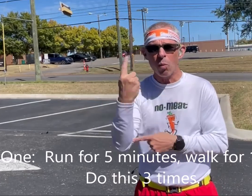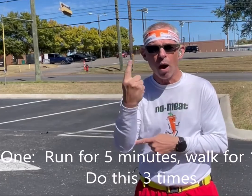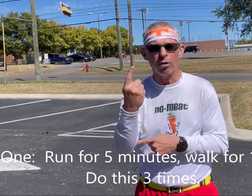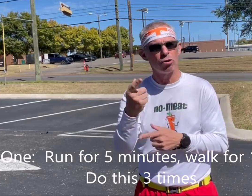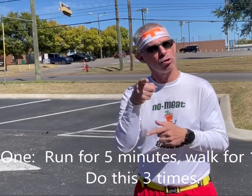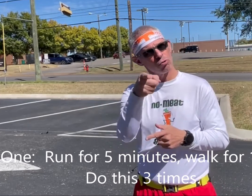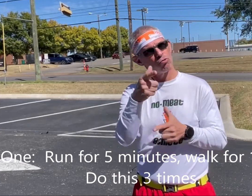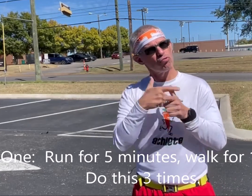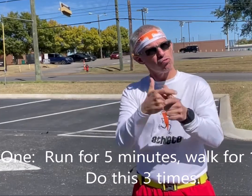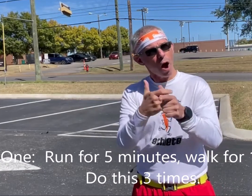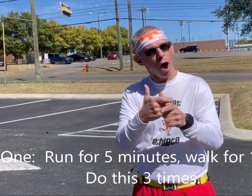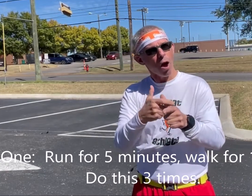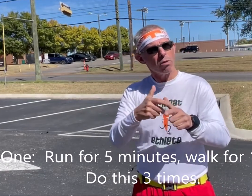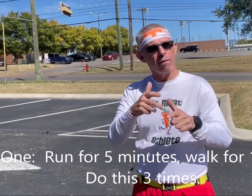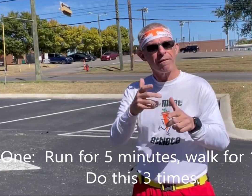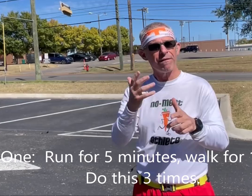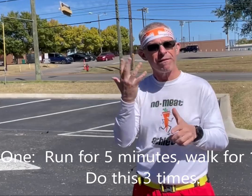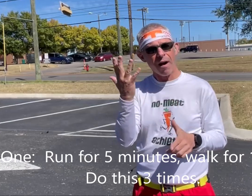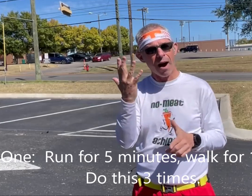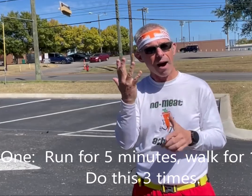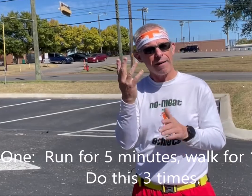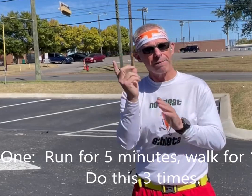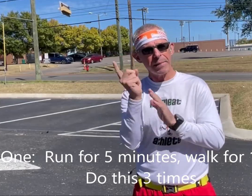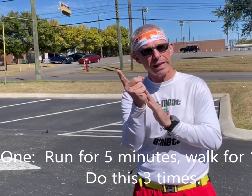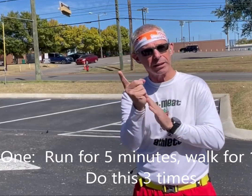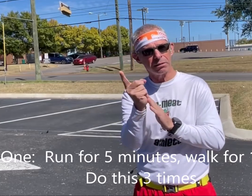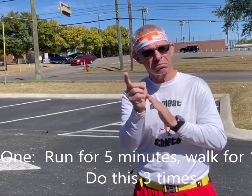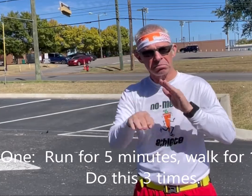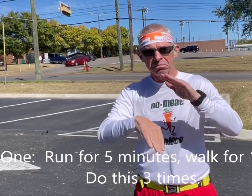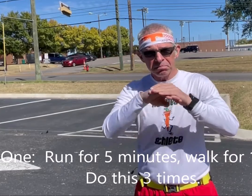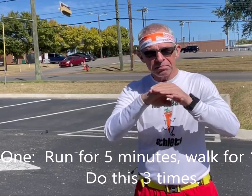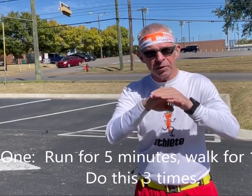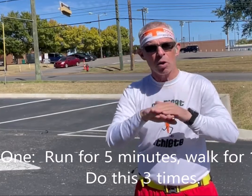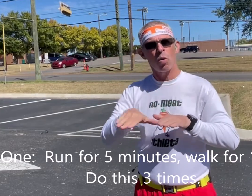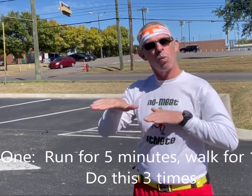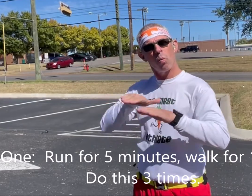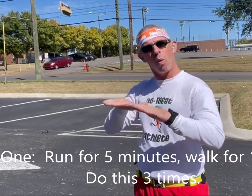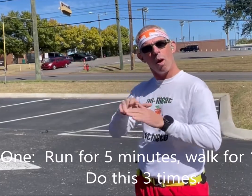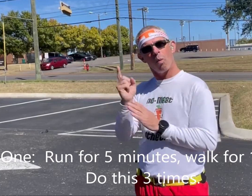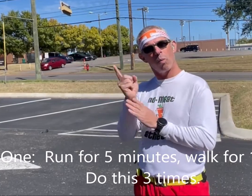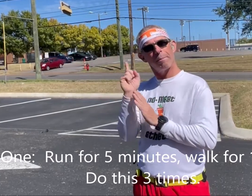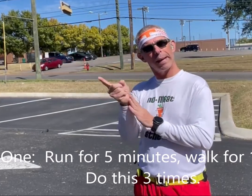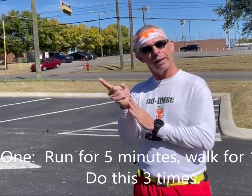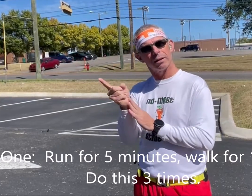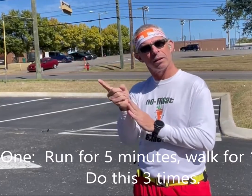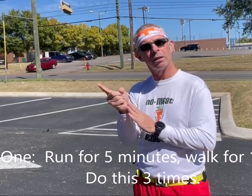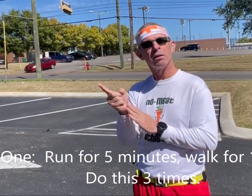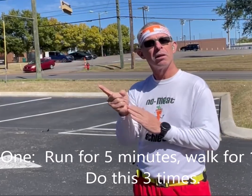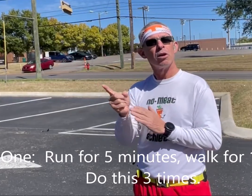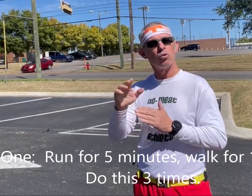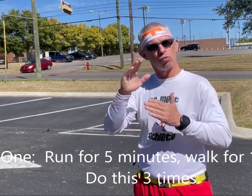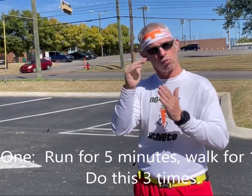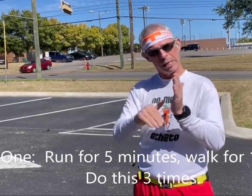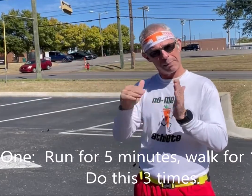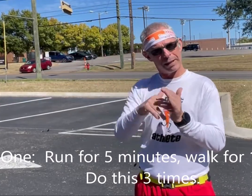Day 1, you'll run for 5 minutes, walk for 1 minute. Do this 3 times.